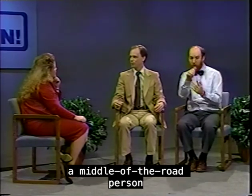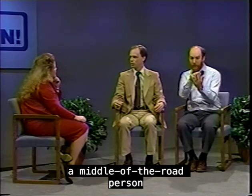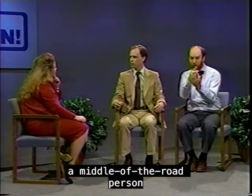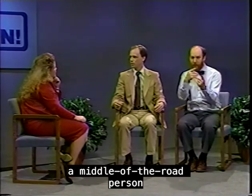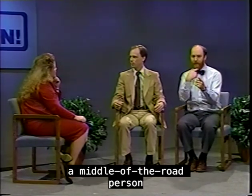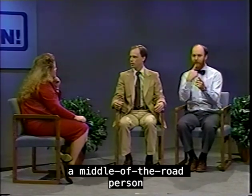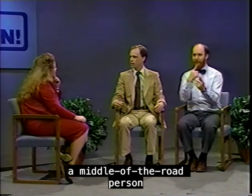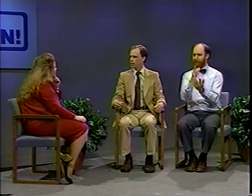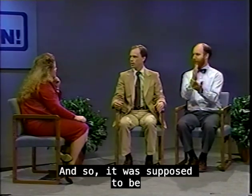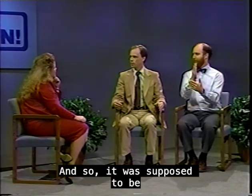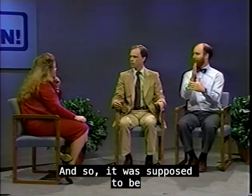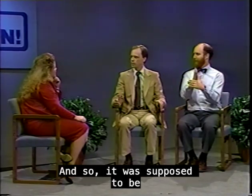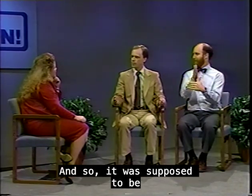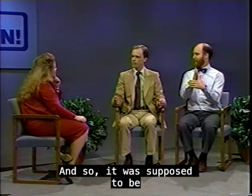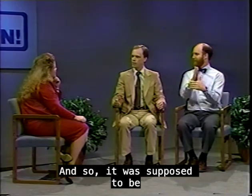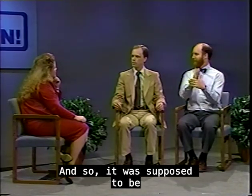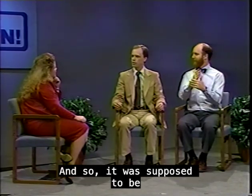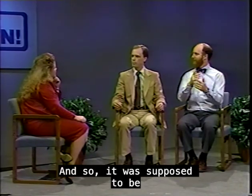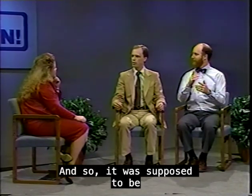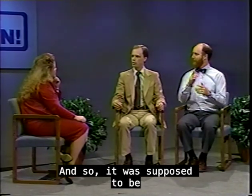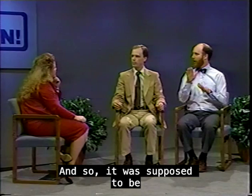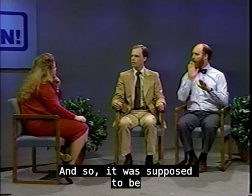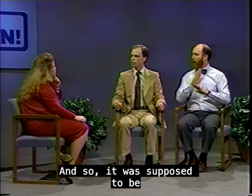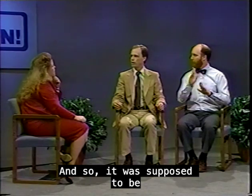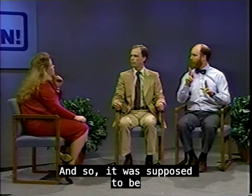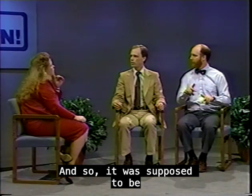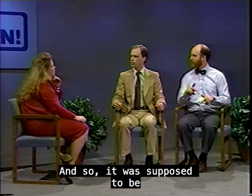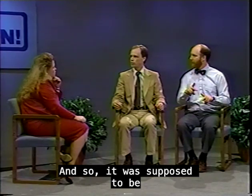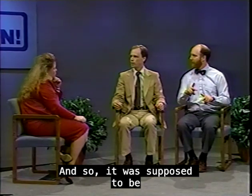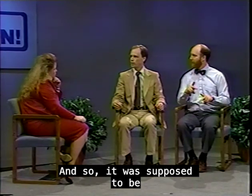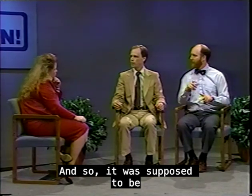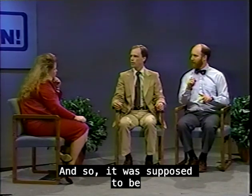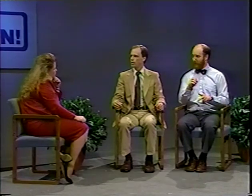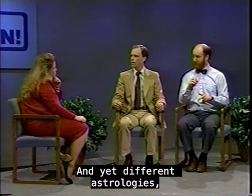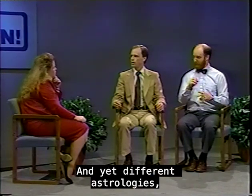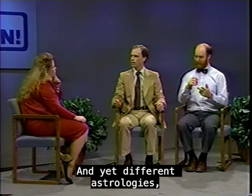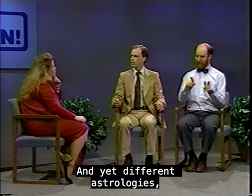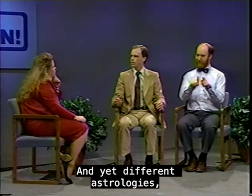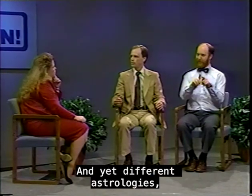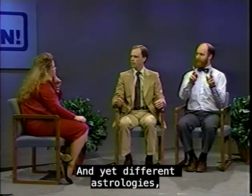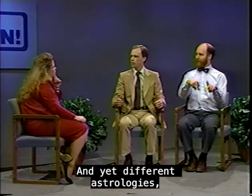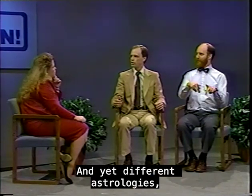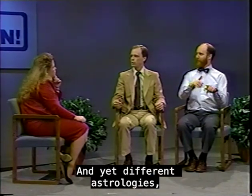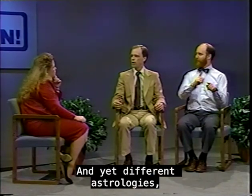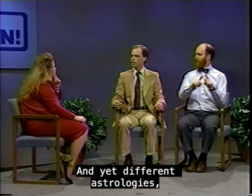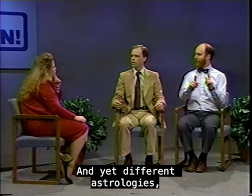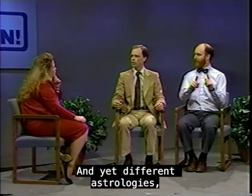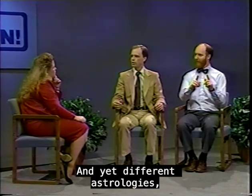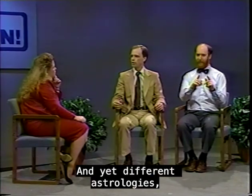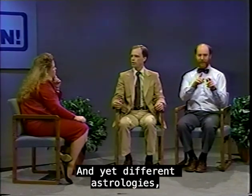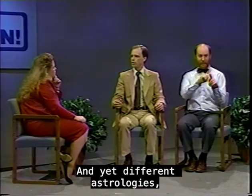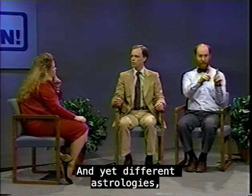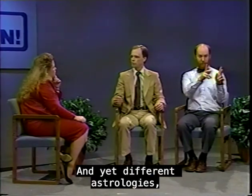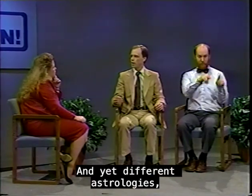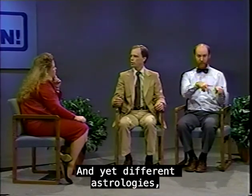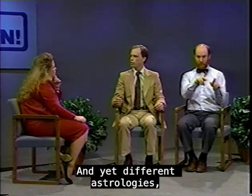didn't have extremes. And so it was supposed to be the same person, and yet different